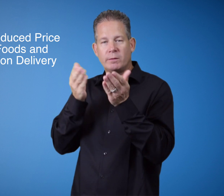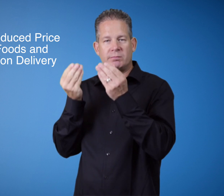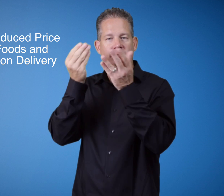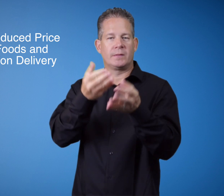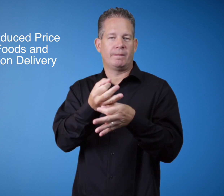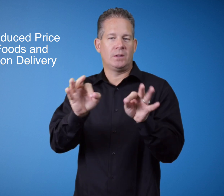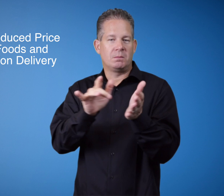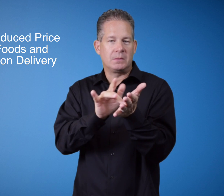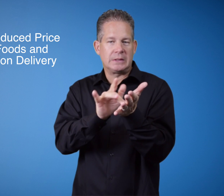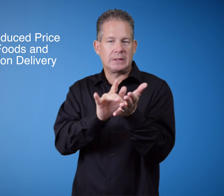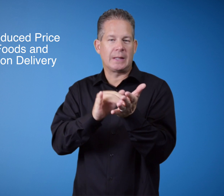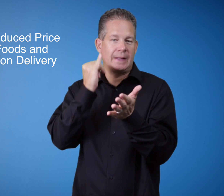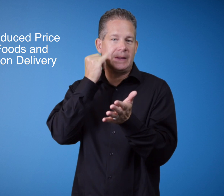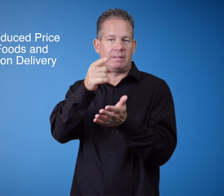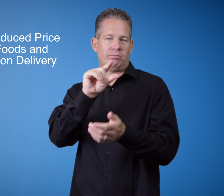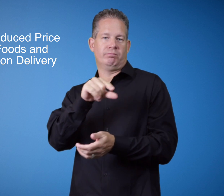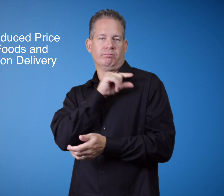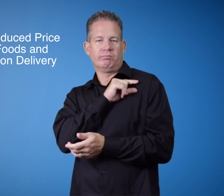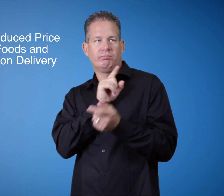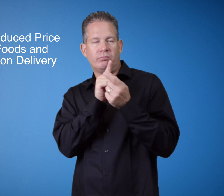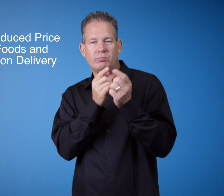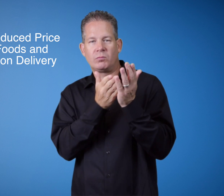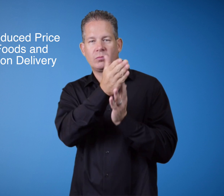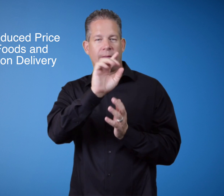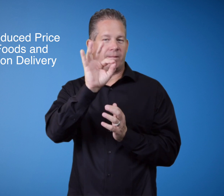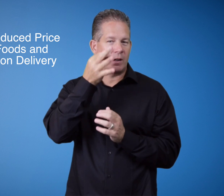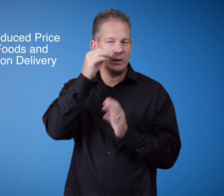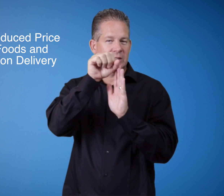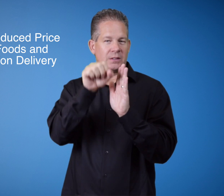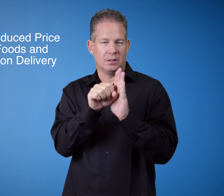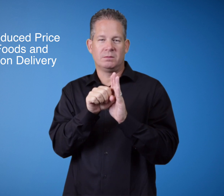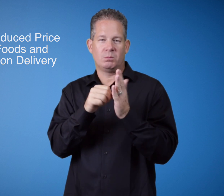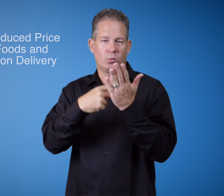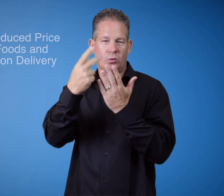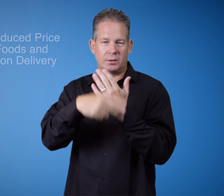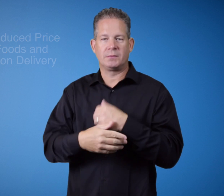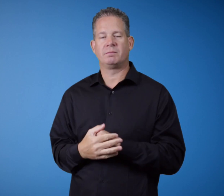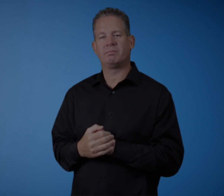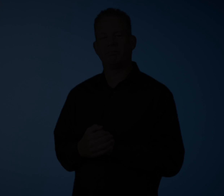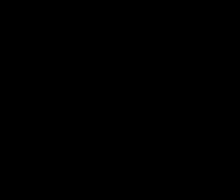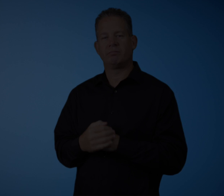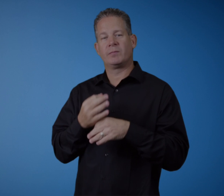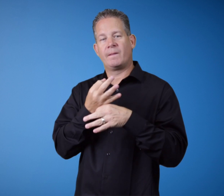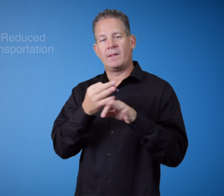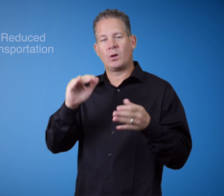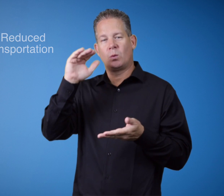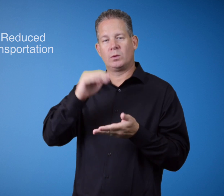prescription services that can provide free medication if you are eligible through federal or state programs. There